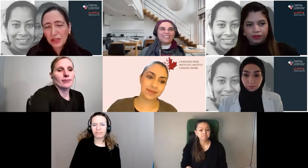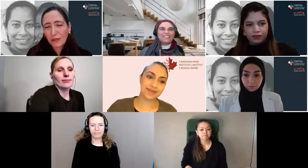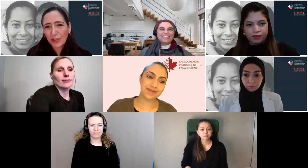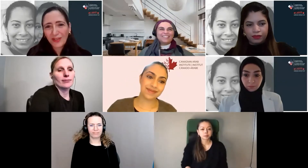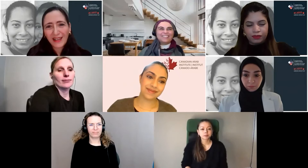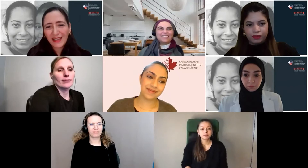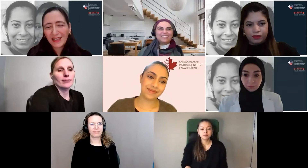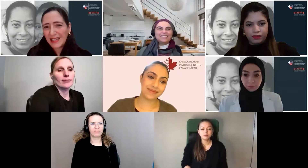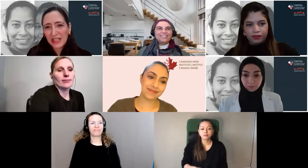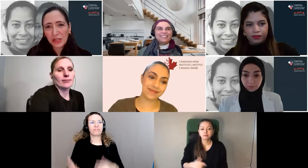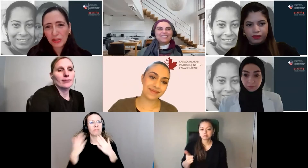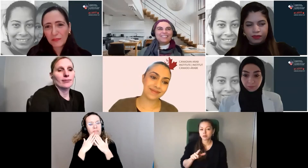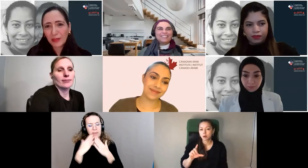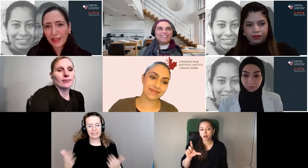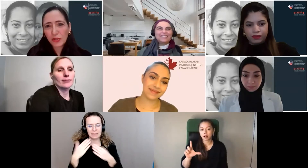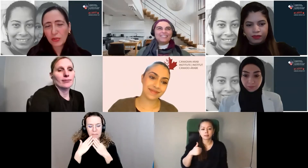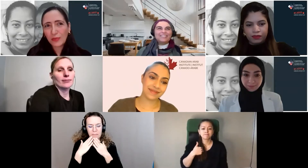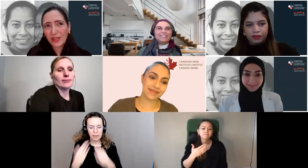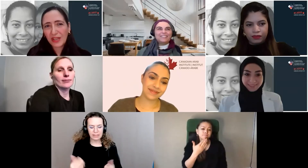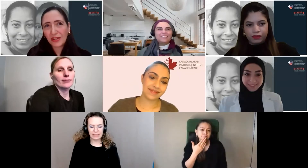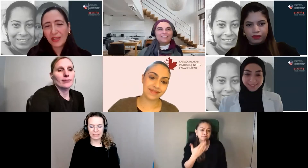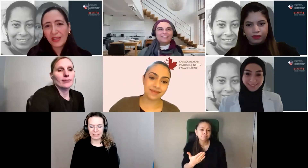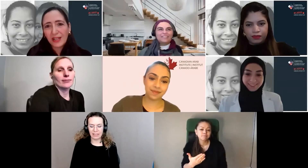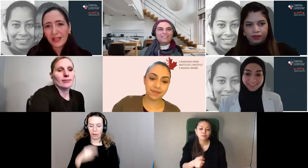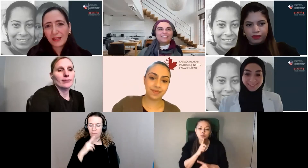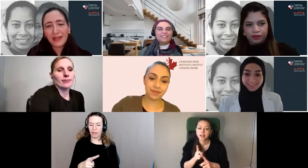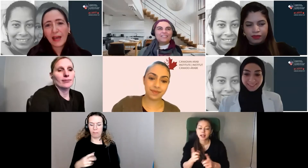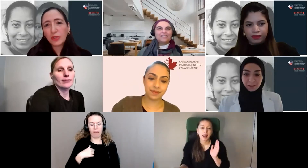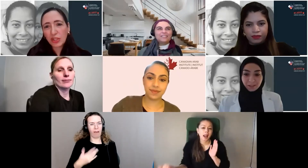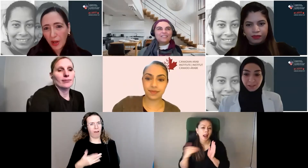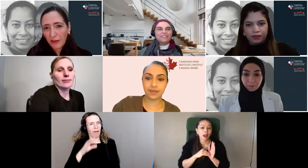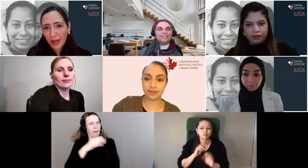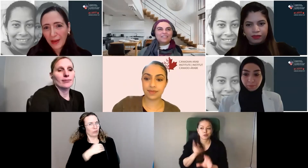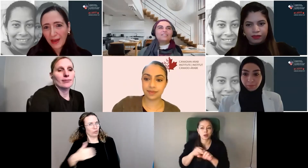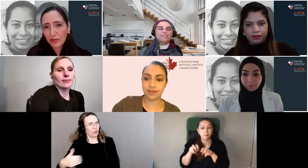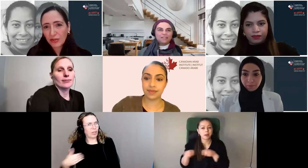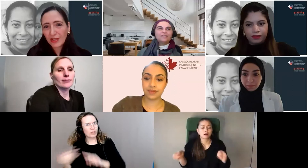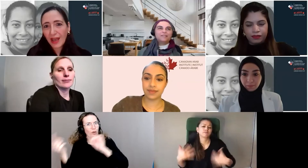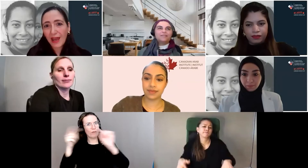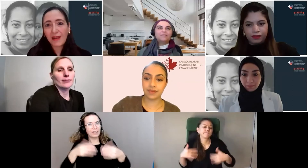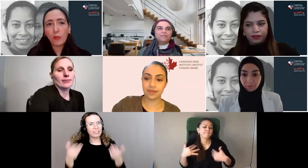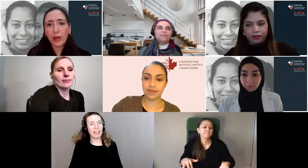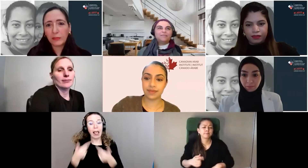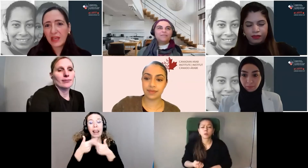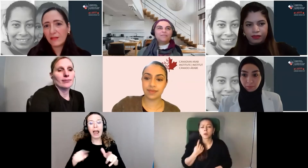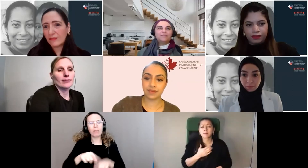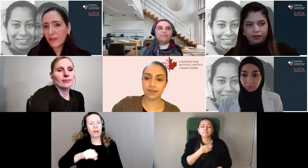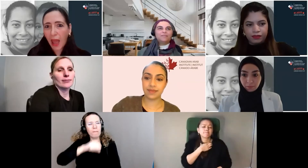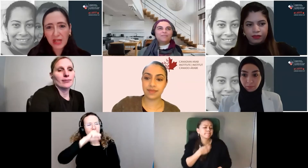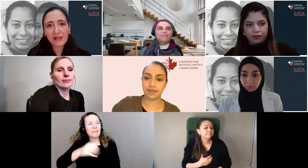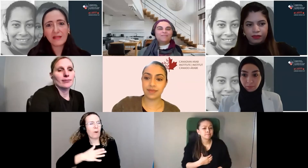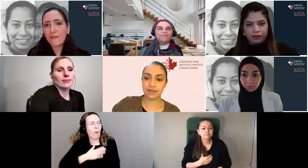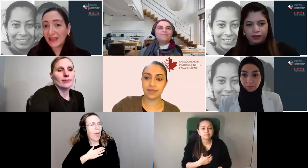Thank you so much, Rania. And again, it's such a pleasure to be here. Language is one of my passions, and